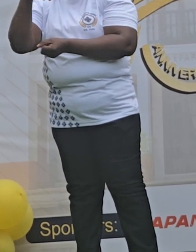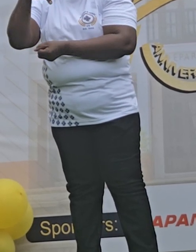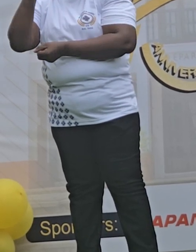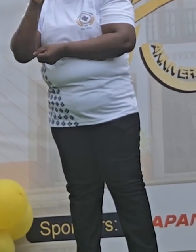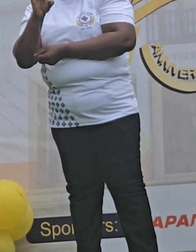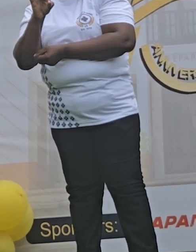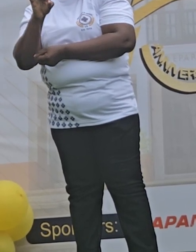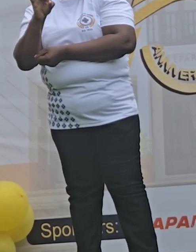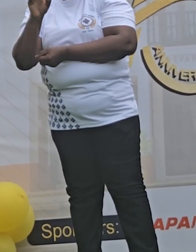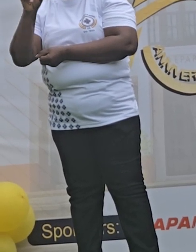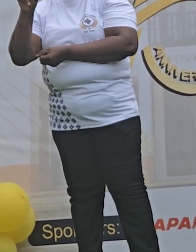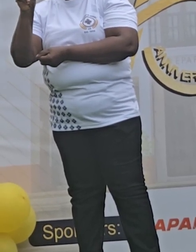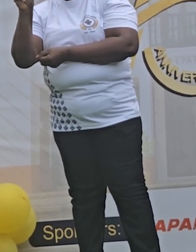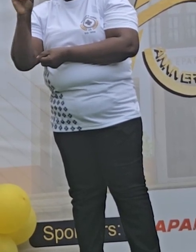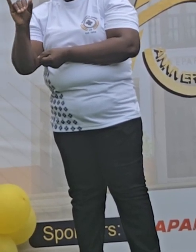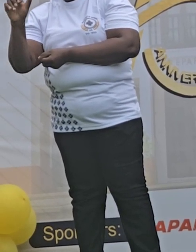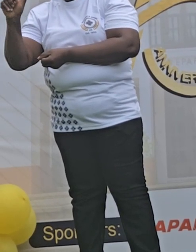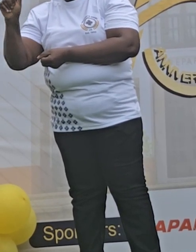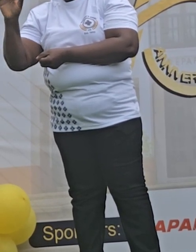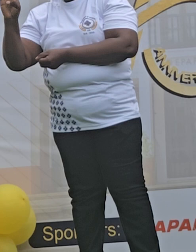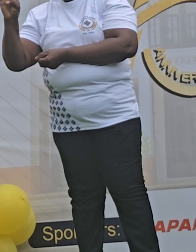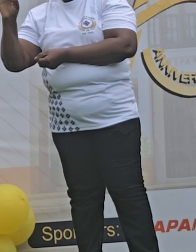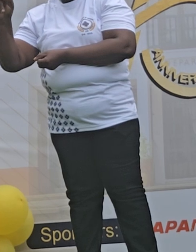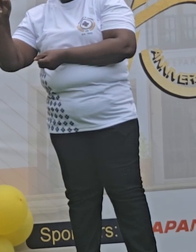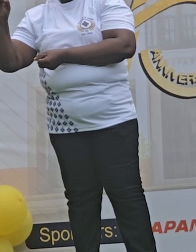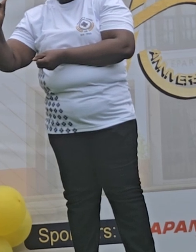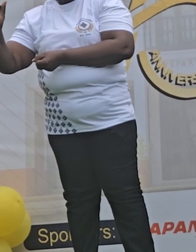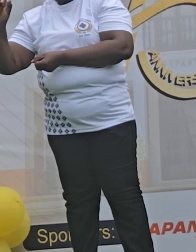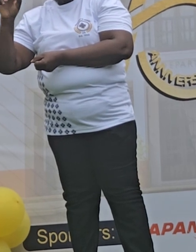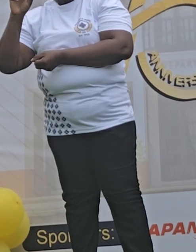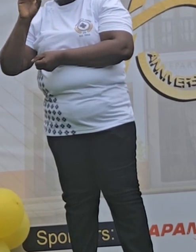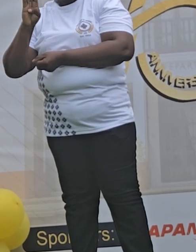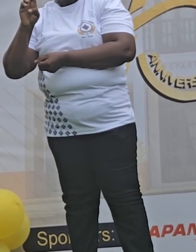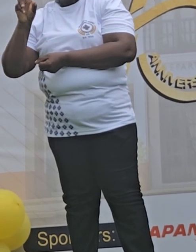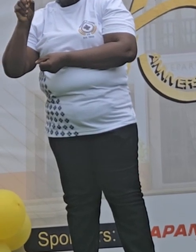Professor Kofi Ebrefabuzia.